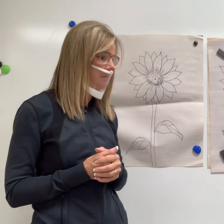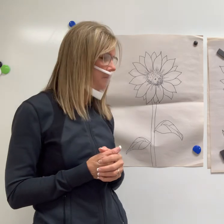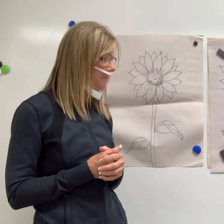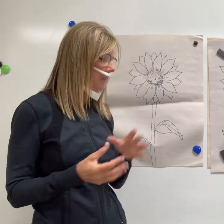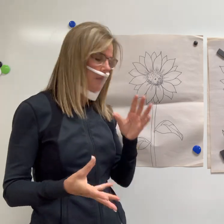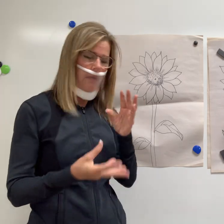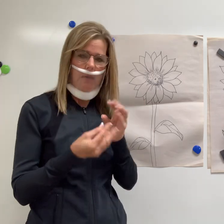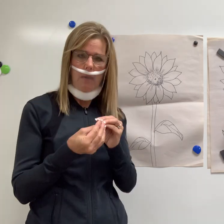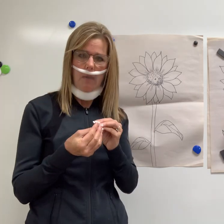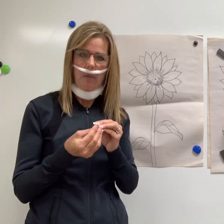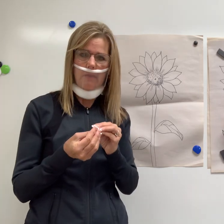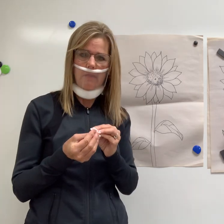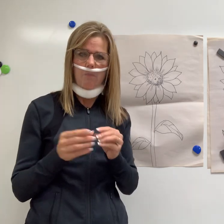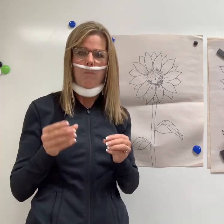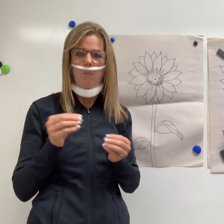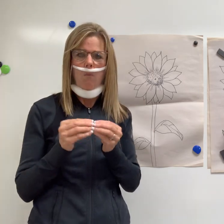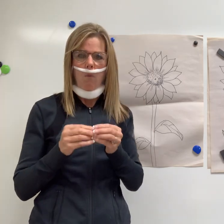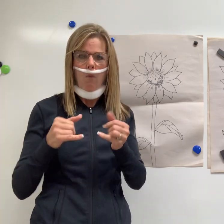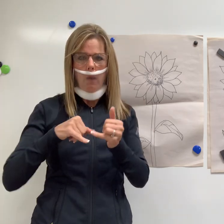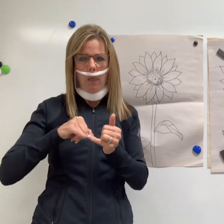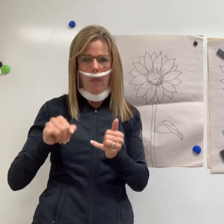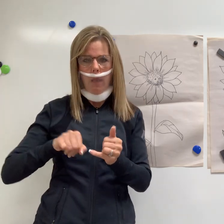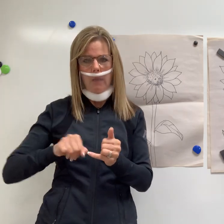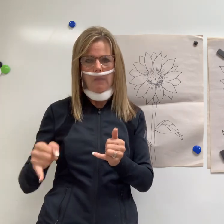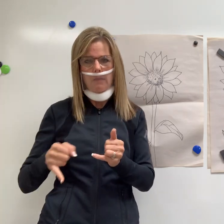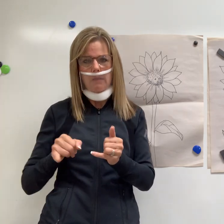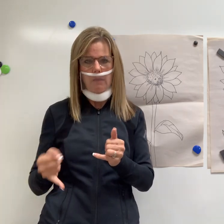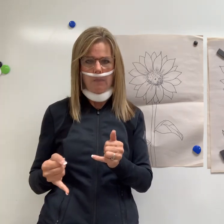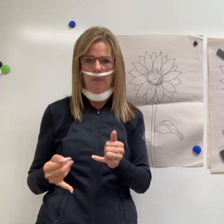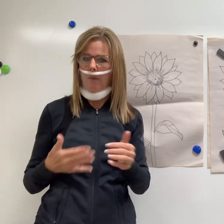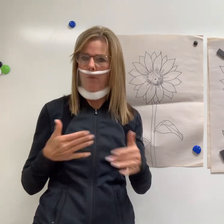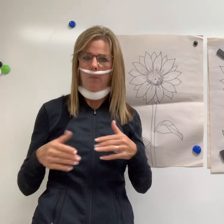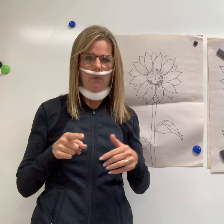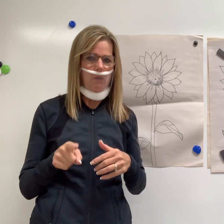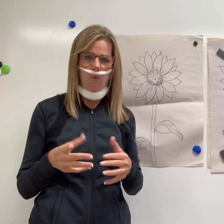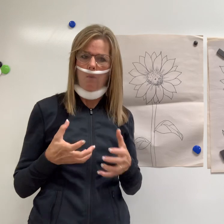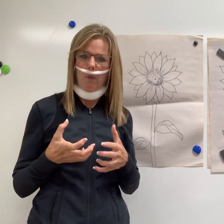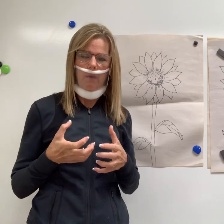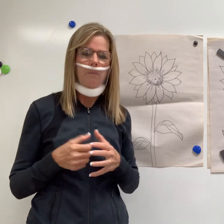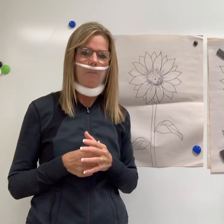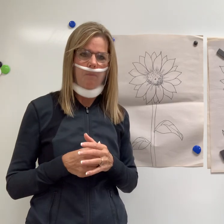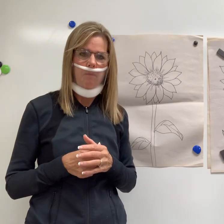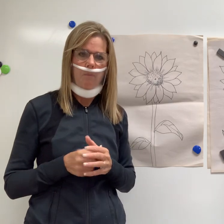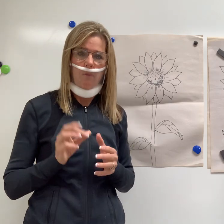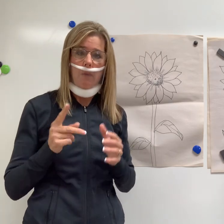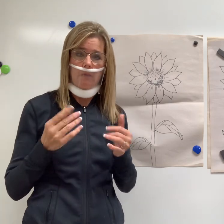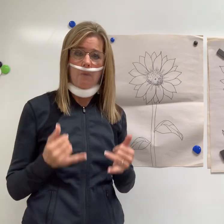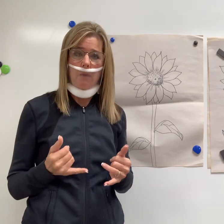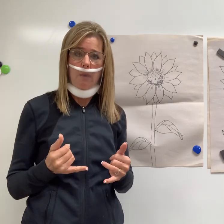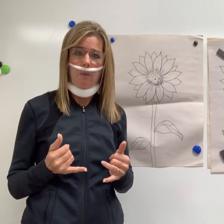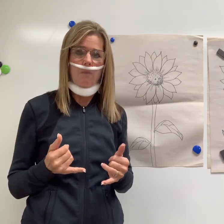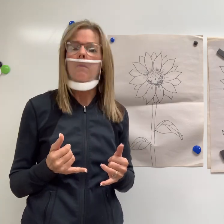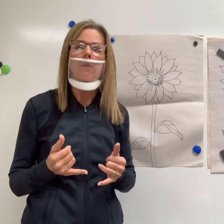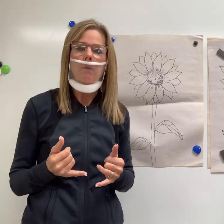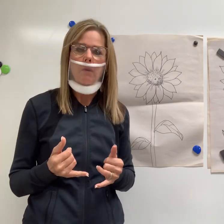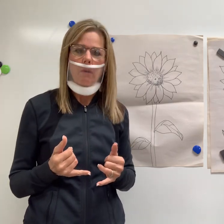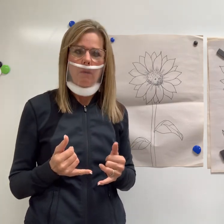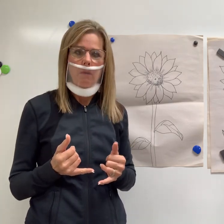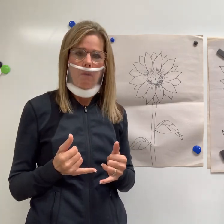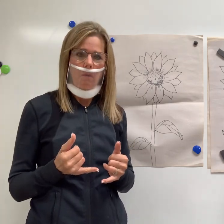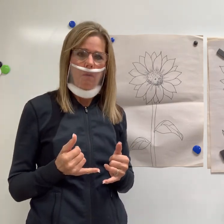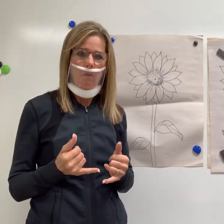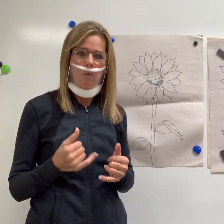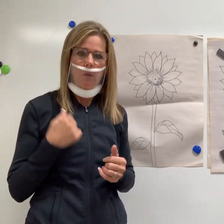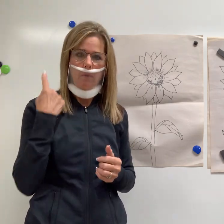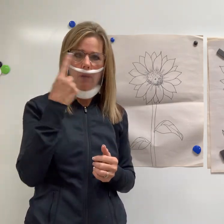then add some of those veins coming off, however many you want, however many you have room for. Okay, so now we've got a floating sunflower. We're gonna